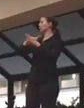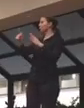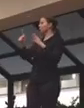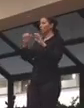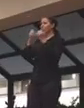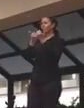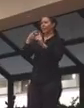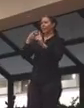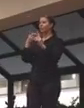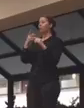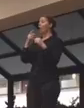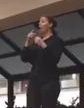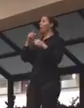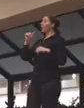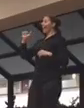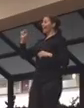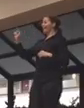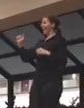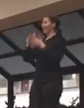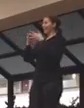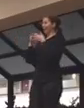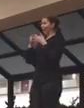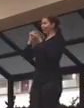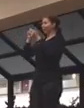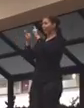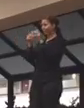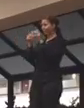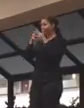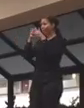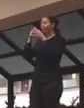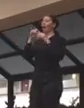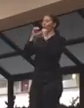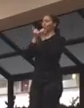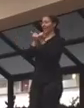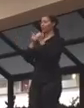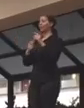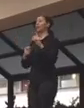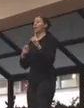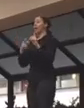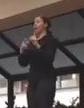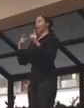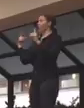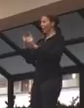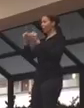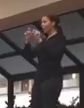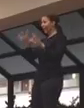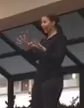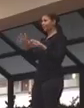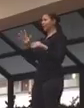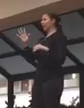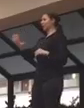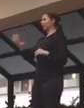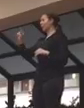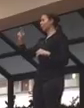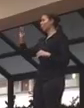other associations, professional organizations, and I've been doing that. I've focused on ATA, the American